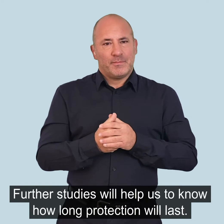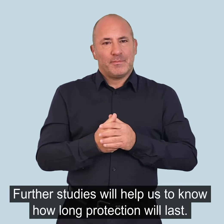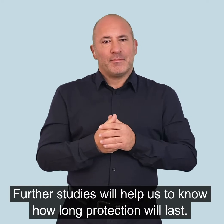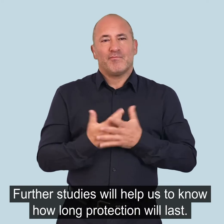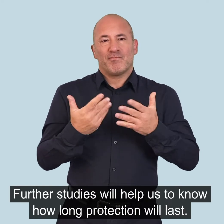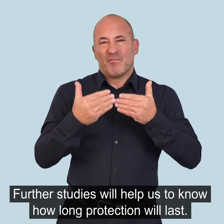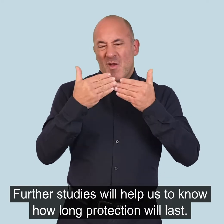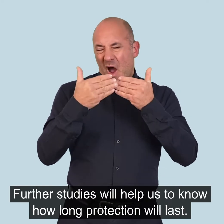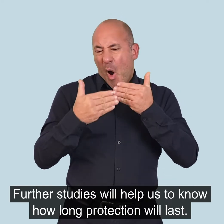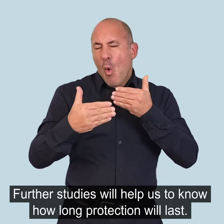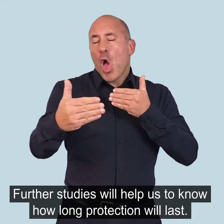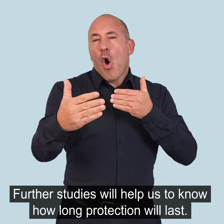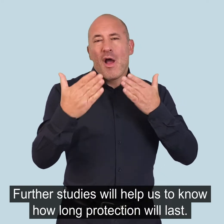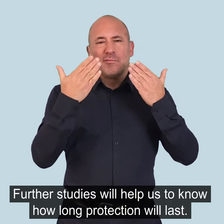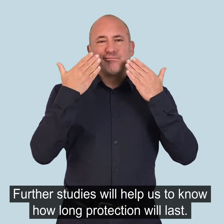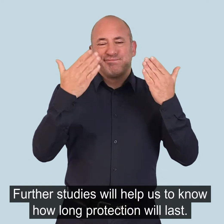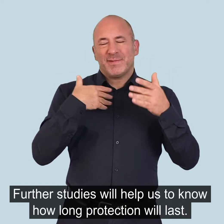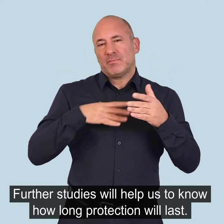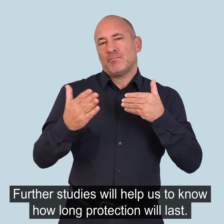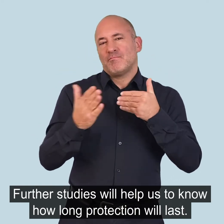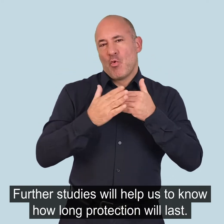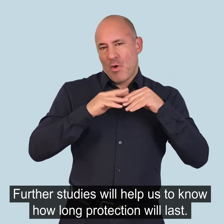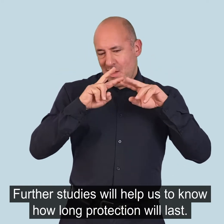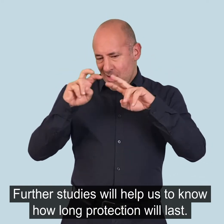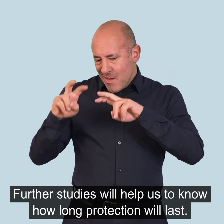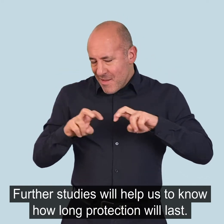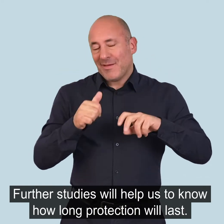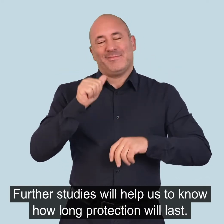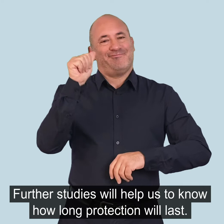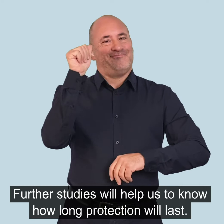Further studies will help us to know how long protection will last.